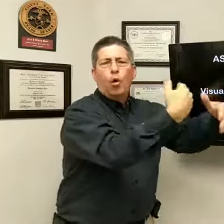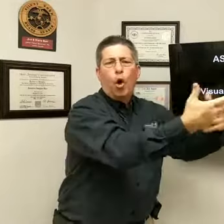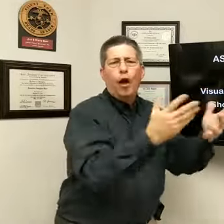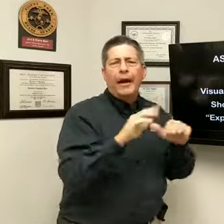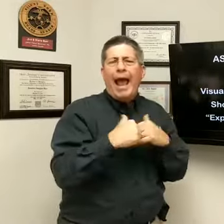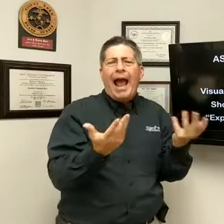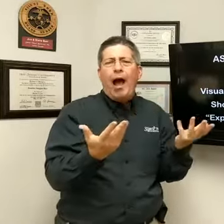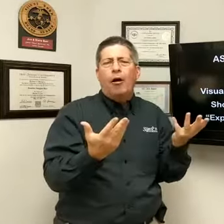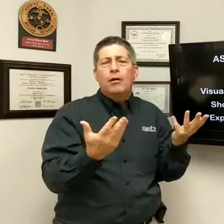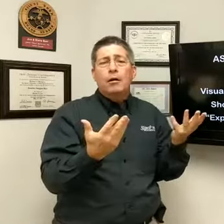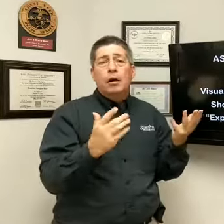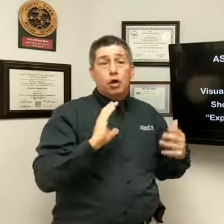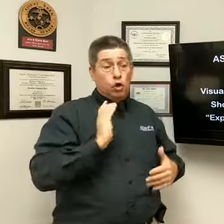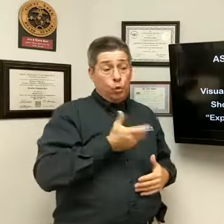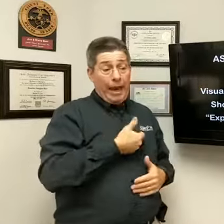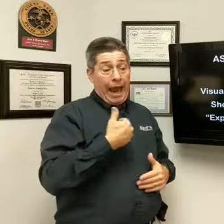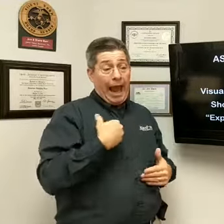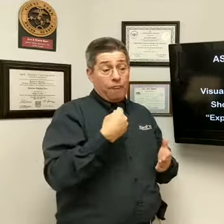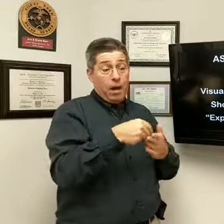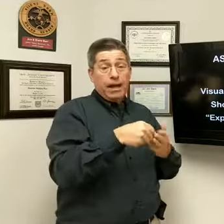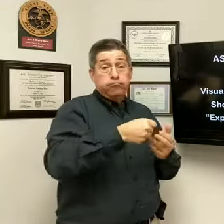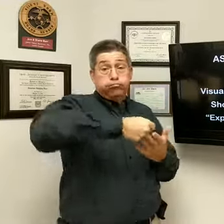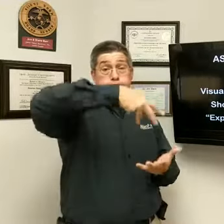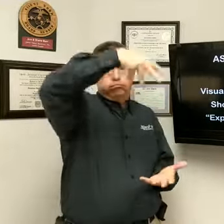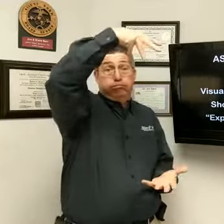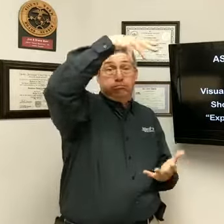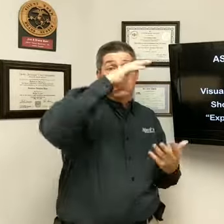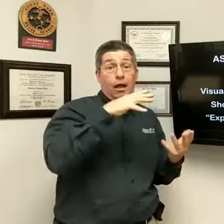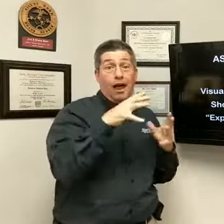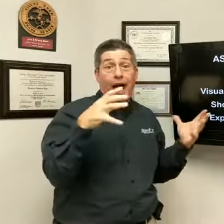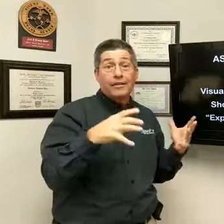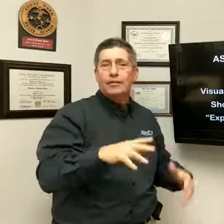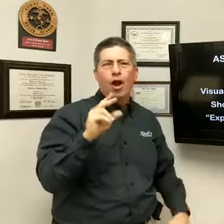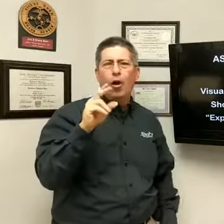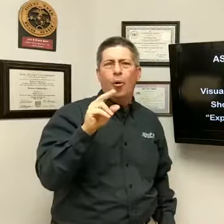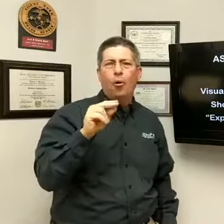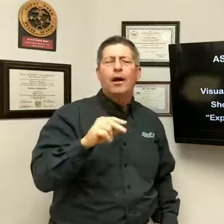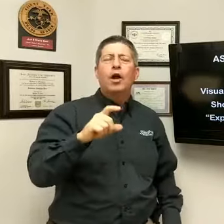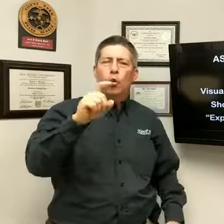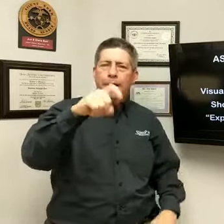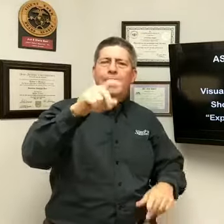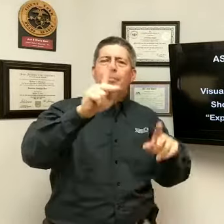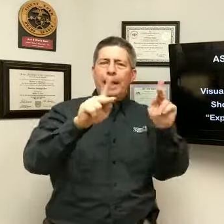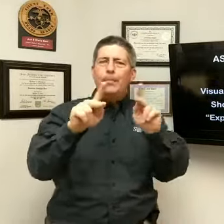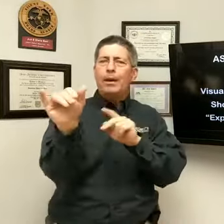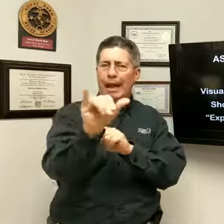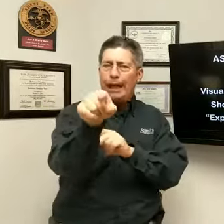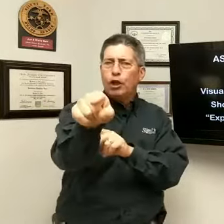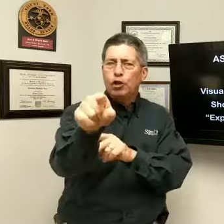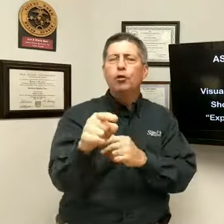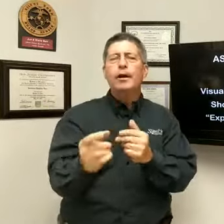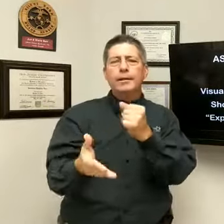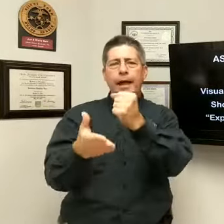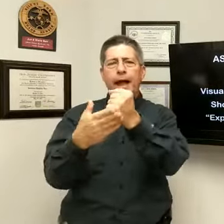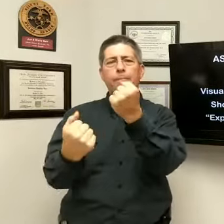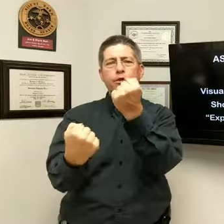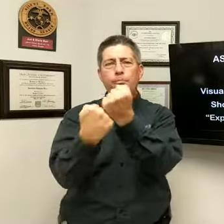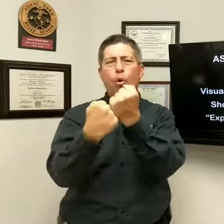on? How? Do we have money a lot? No. We need people like you to help support little